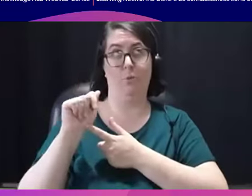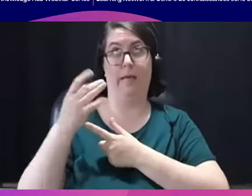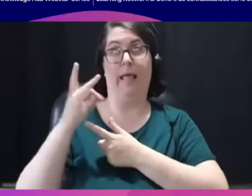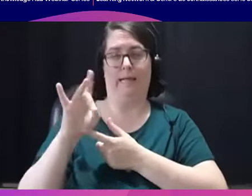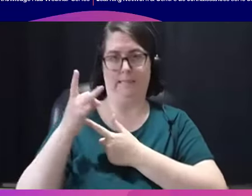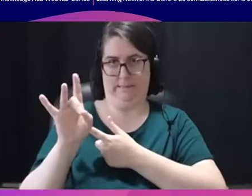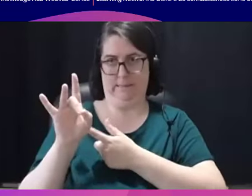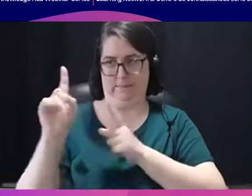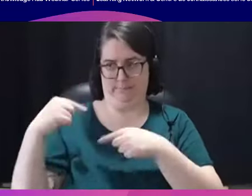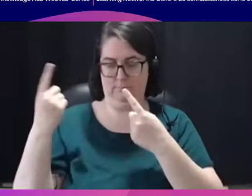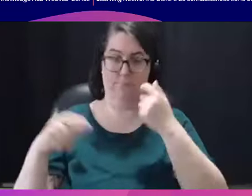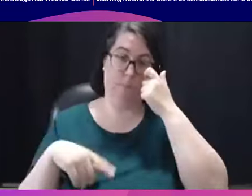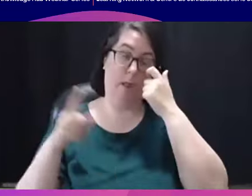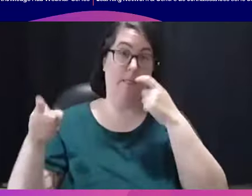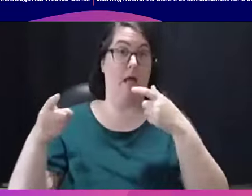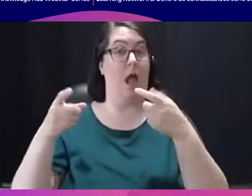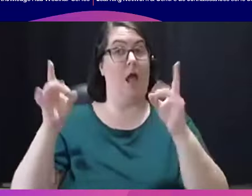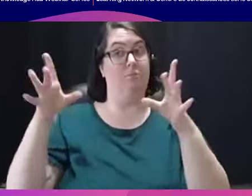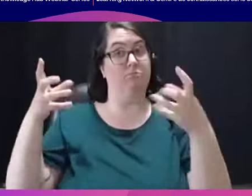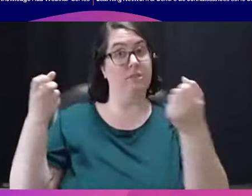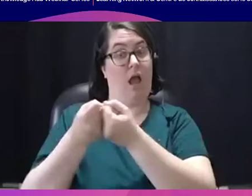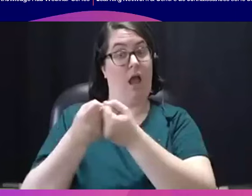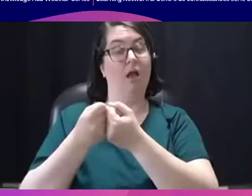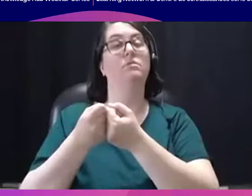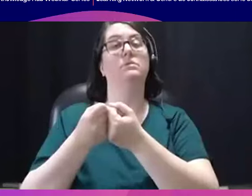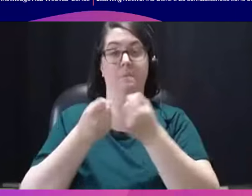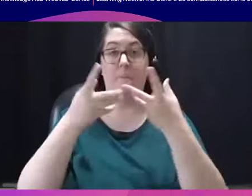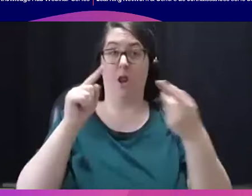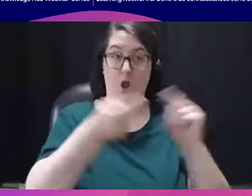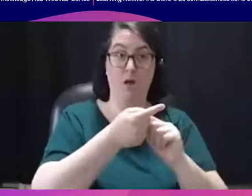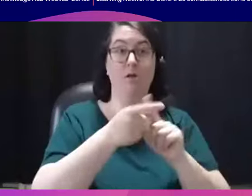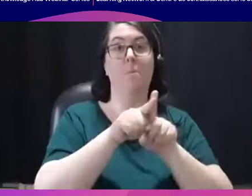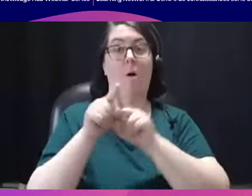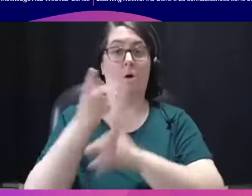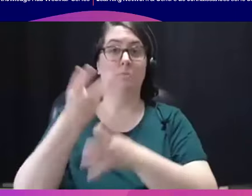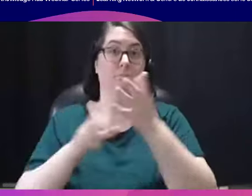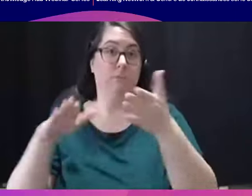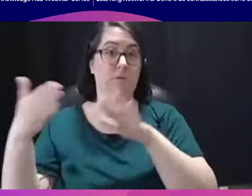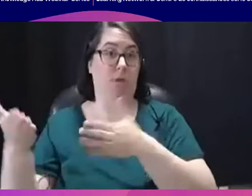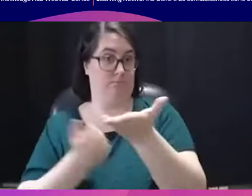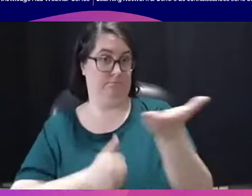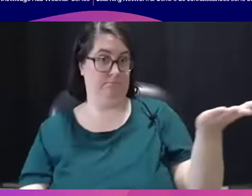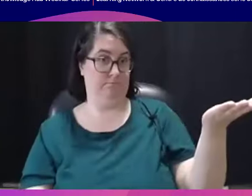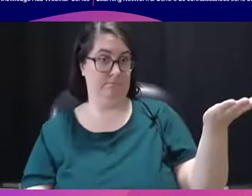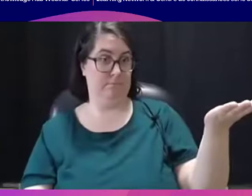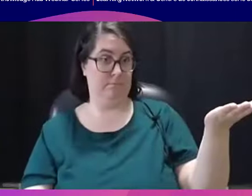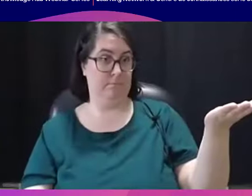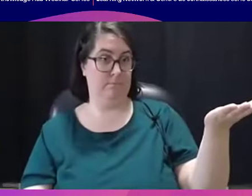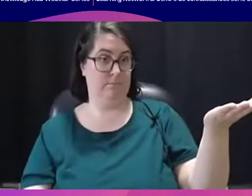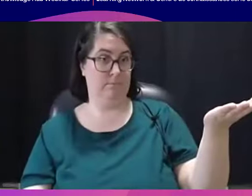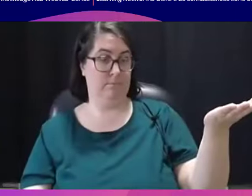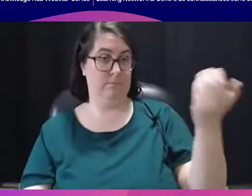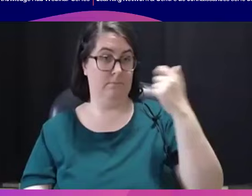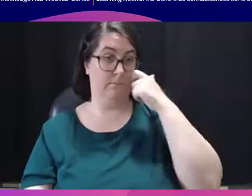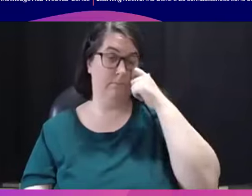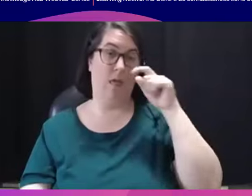2018, which harmed many and took the lives of the individuals that are shared on this slide. This act of violence